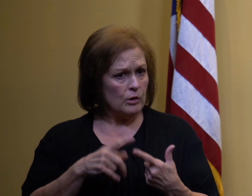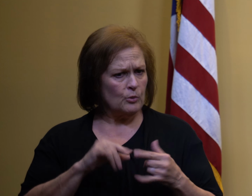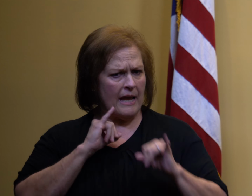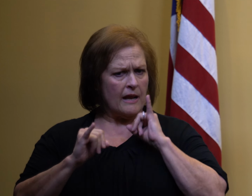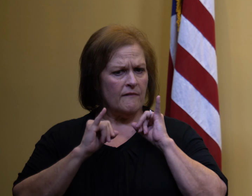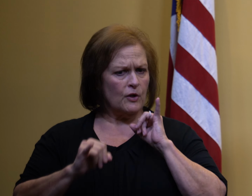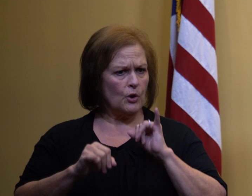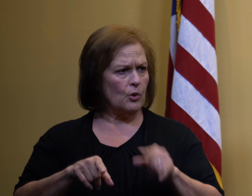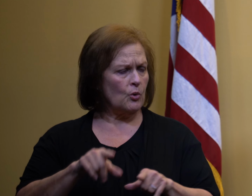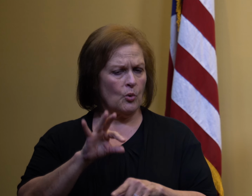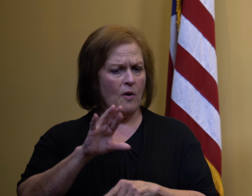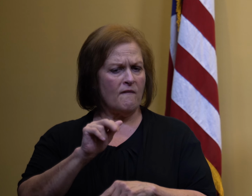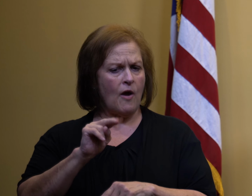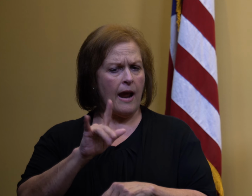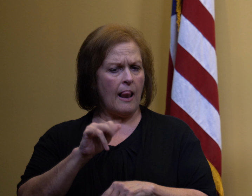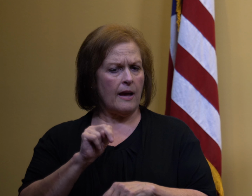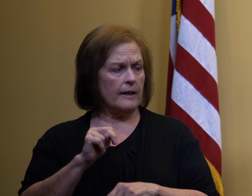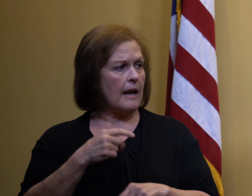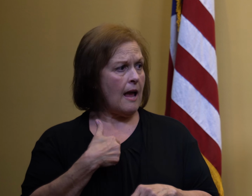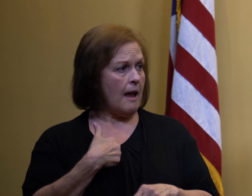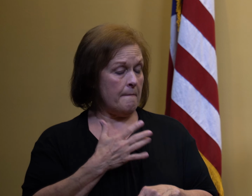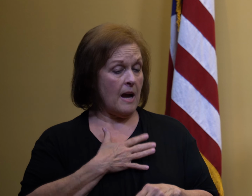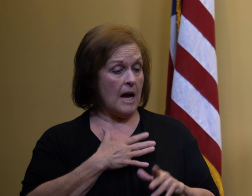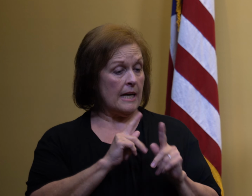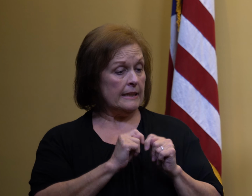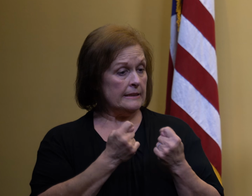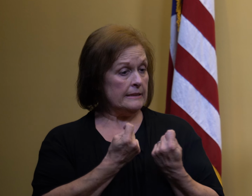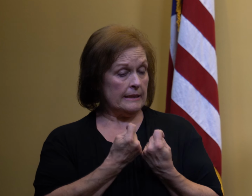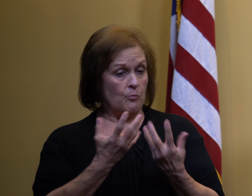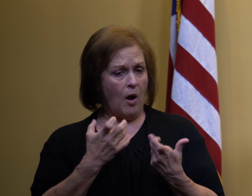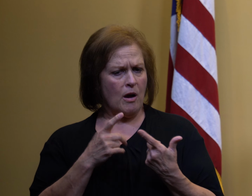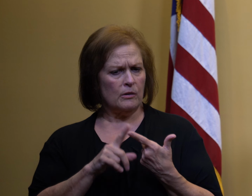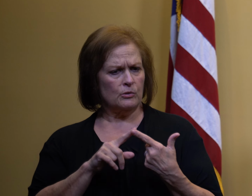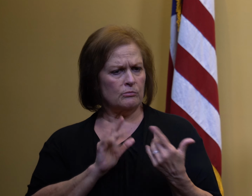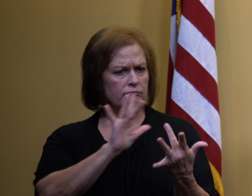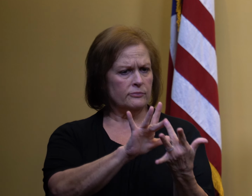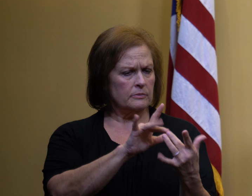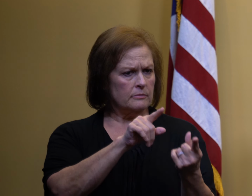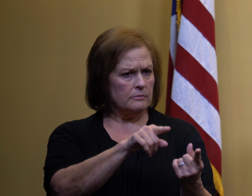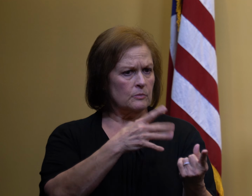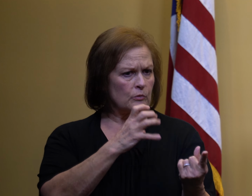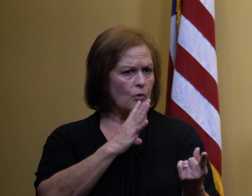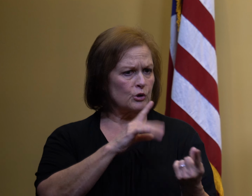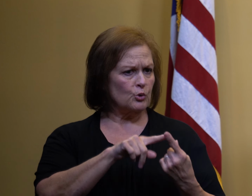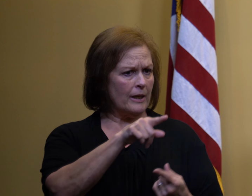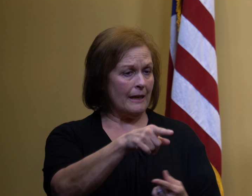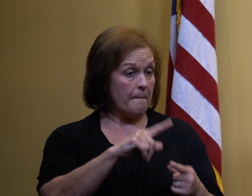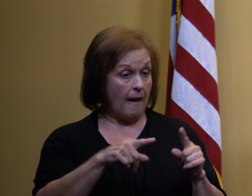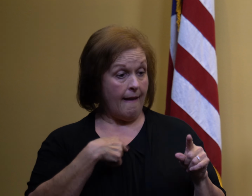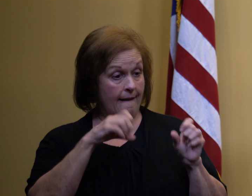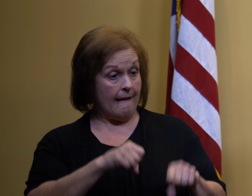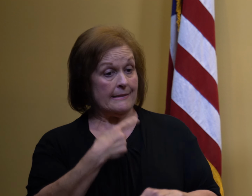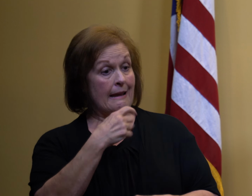So I do have my team reaching out to see if that's even a possibility. I can't confirm that is so at this